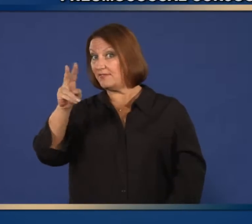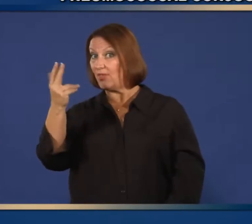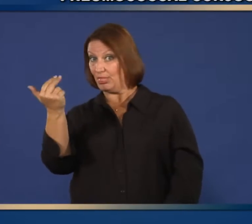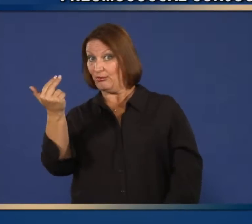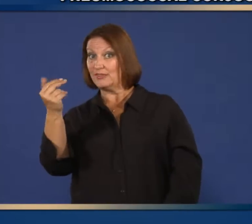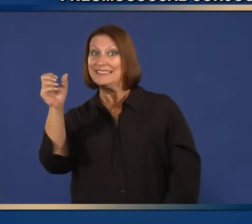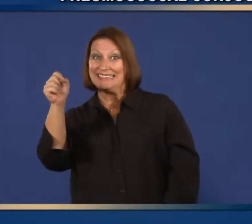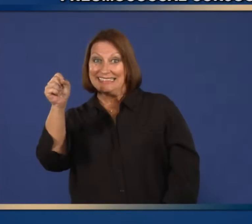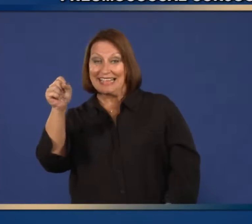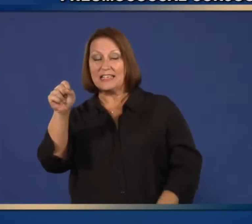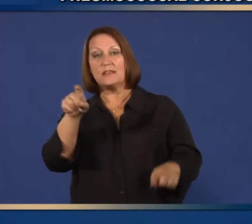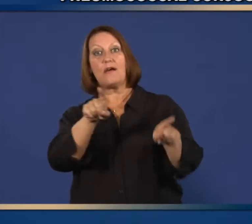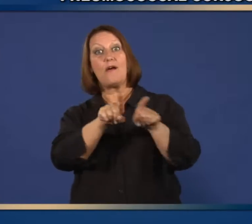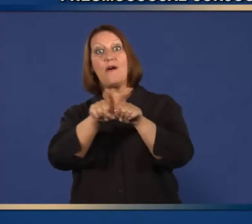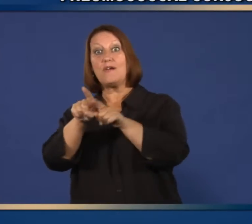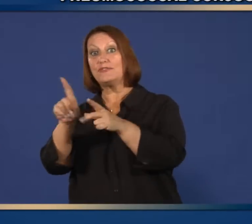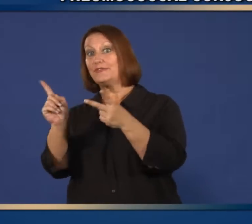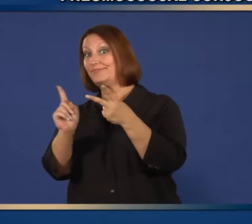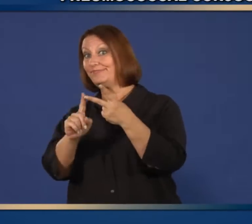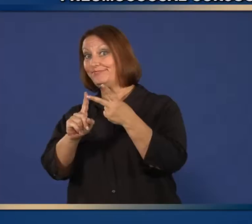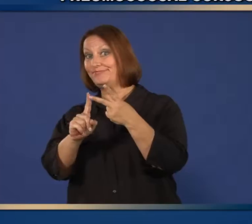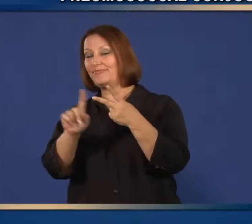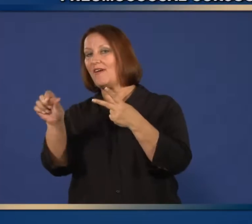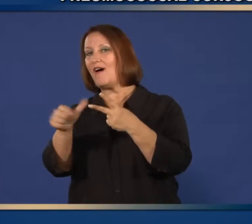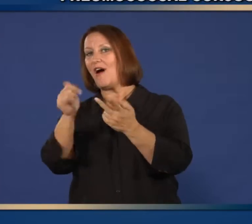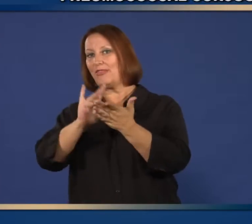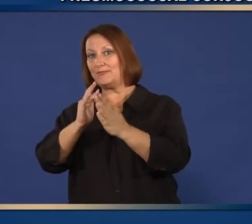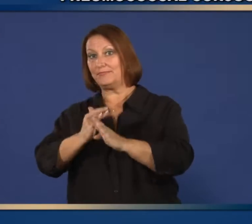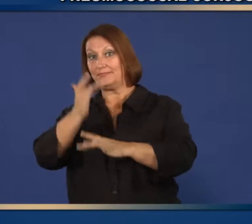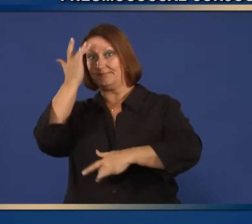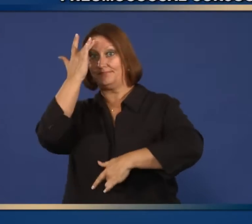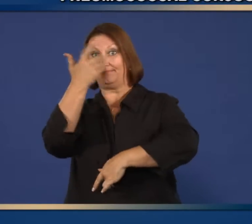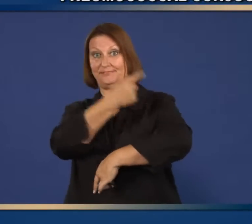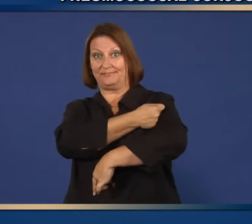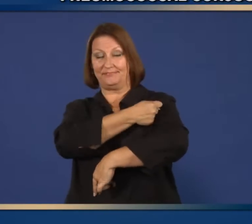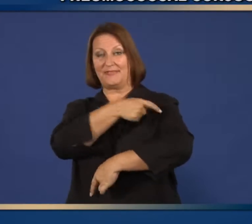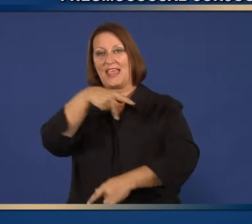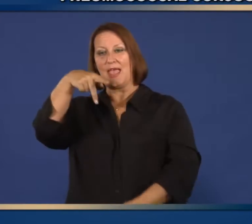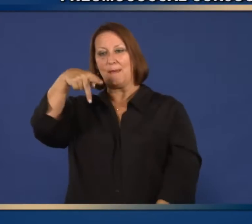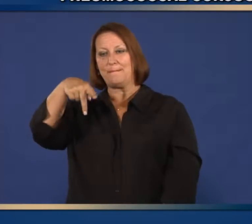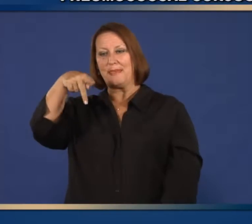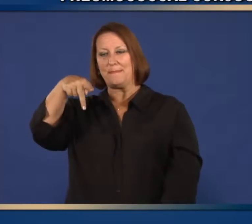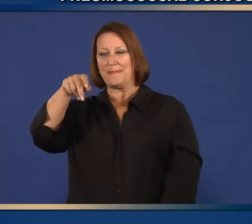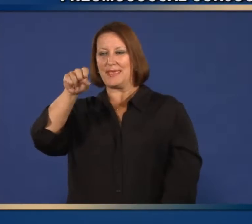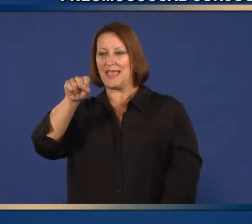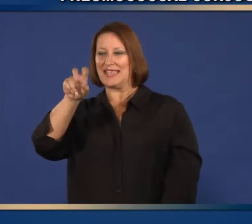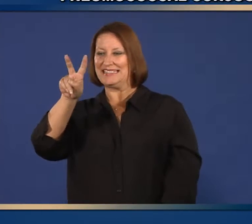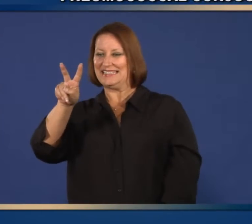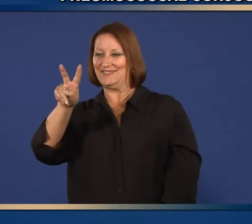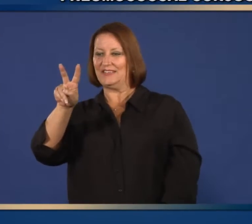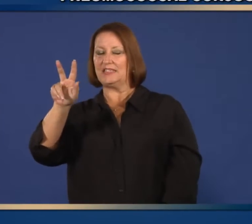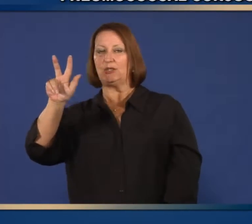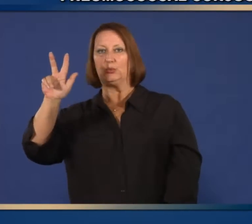illnesses may get a different vaccine called